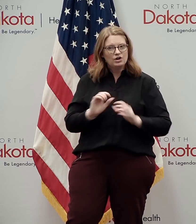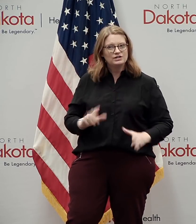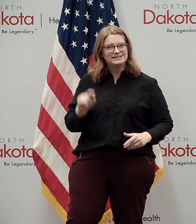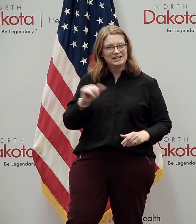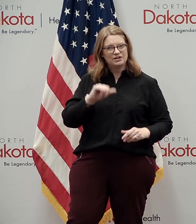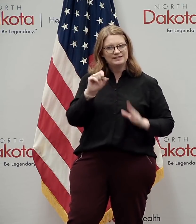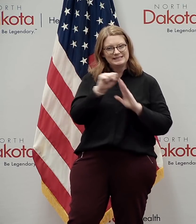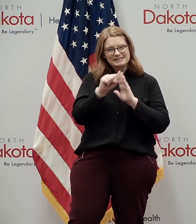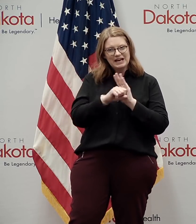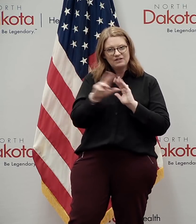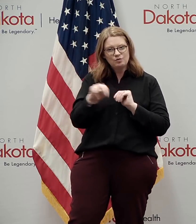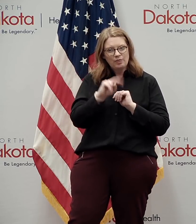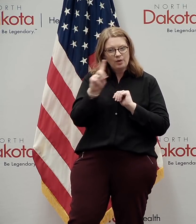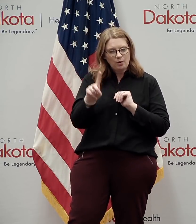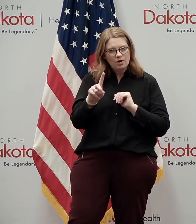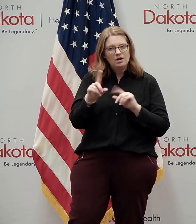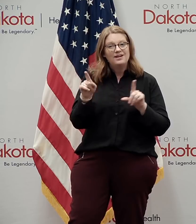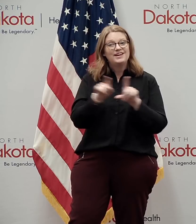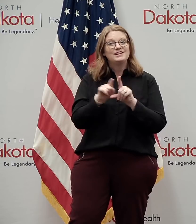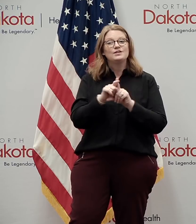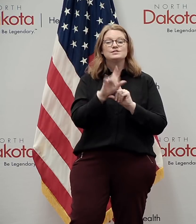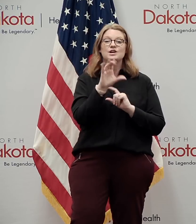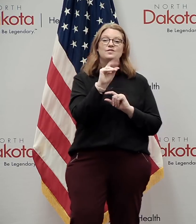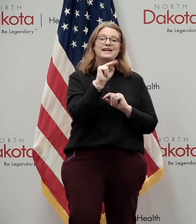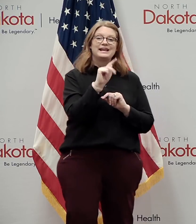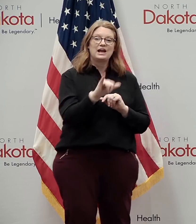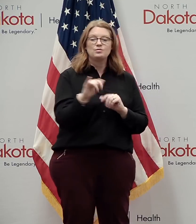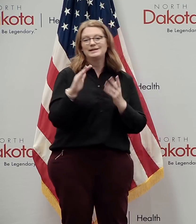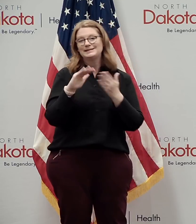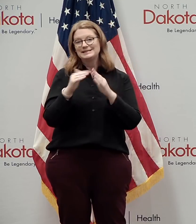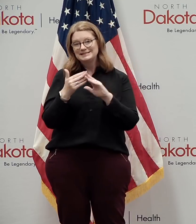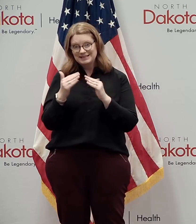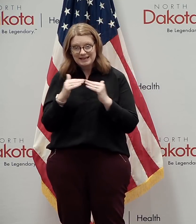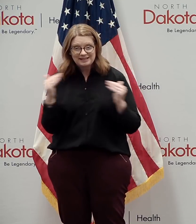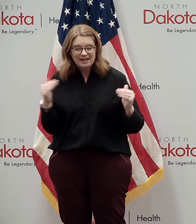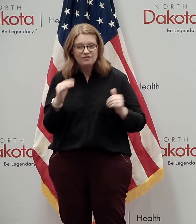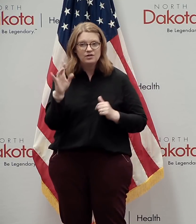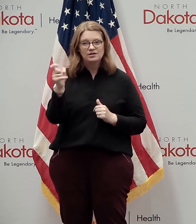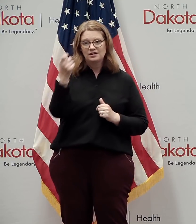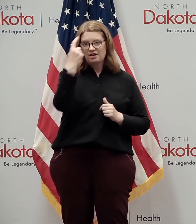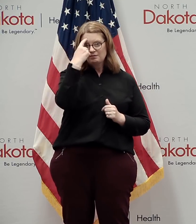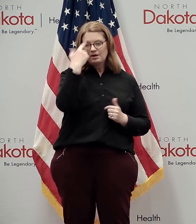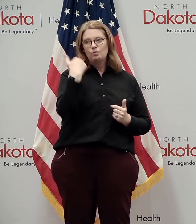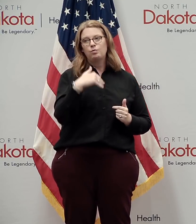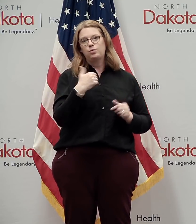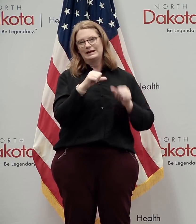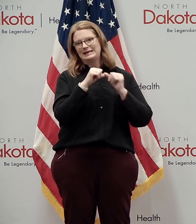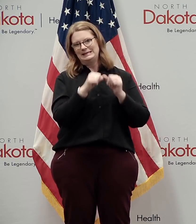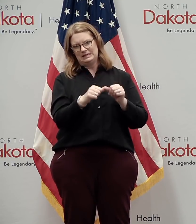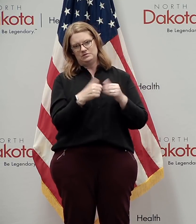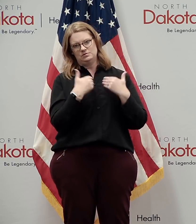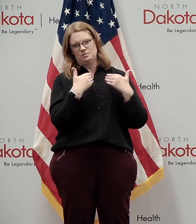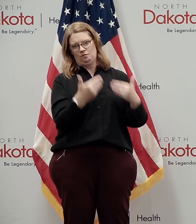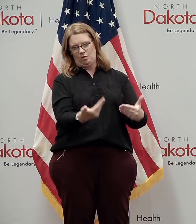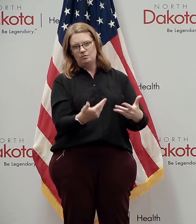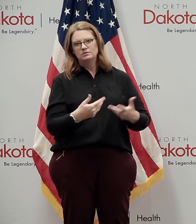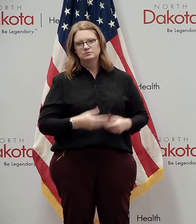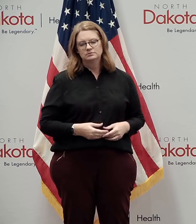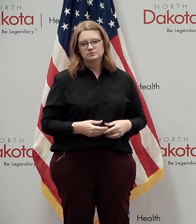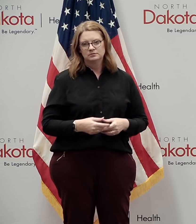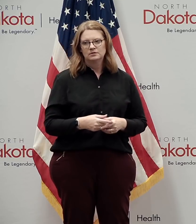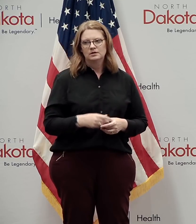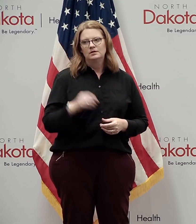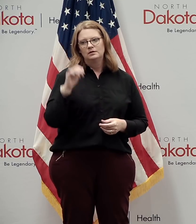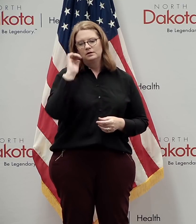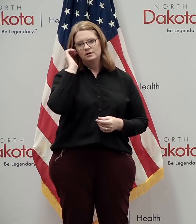Dakota, Team ND, but also at the county level, the city level. Government continues to move forward just like every other